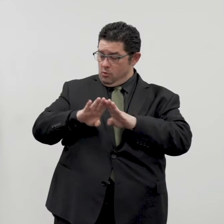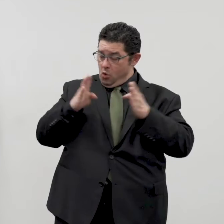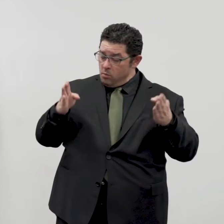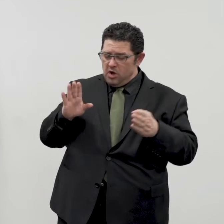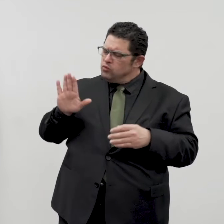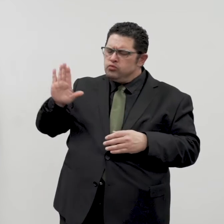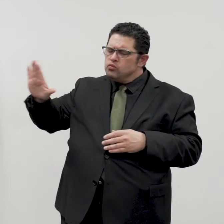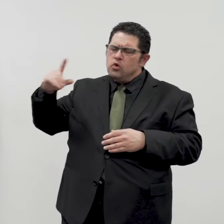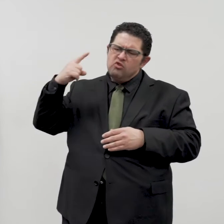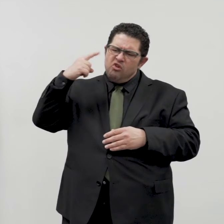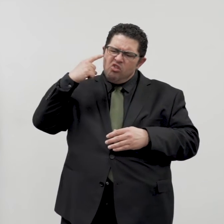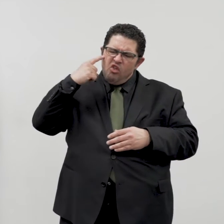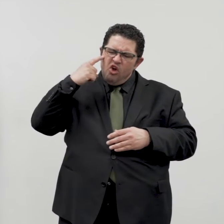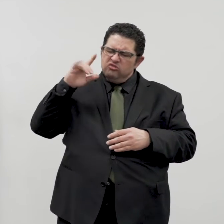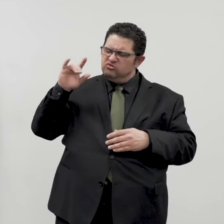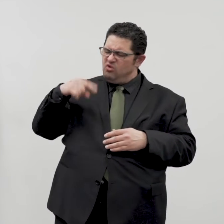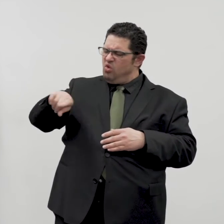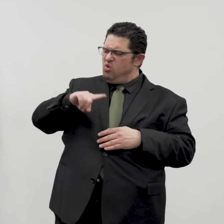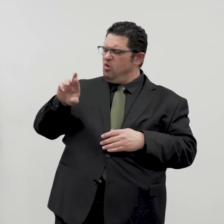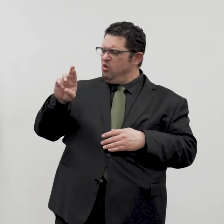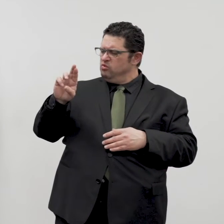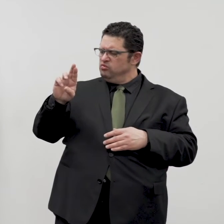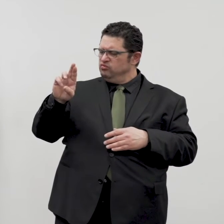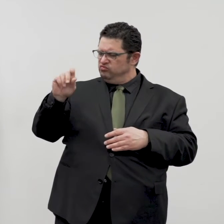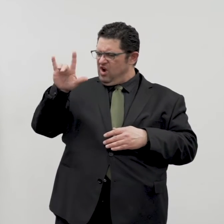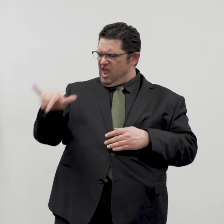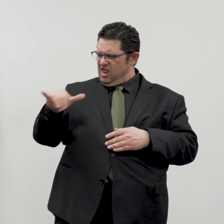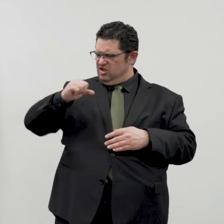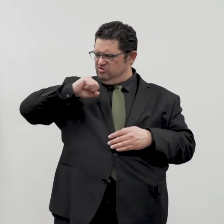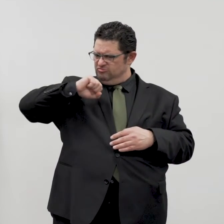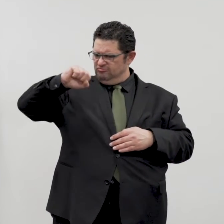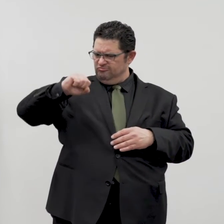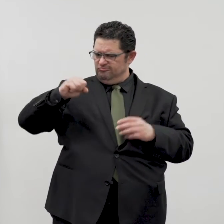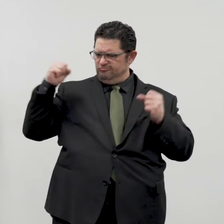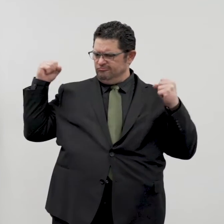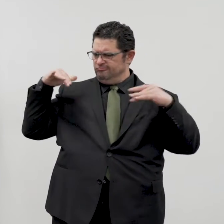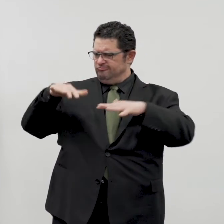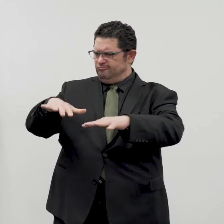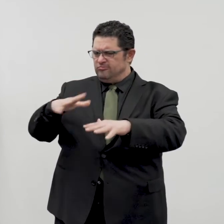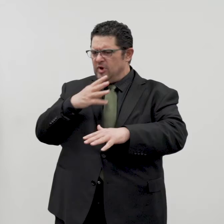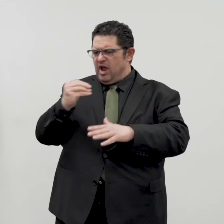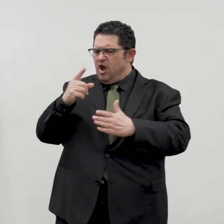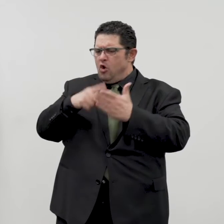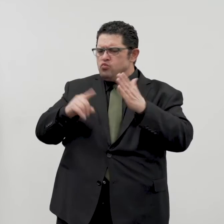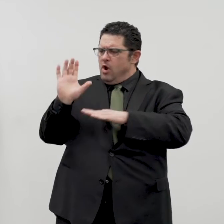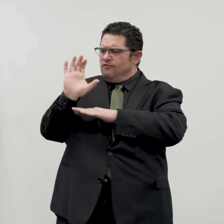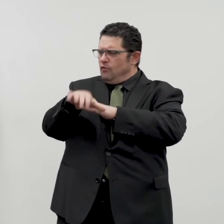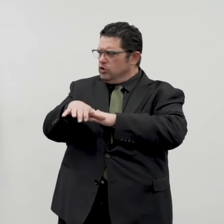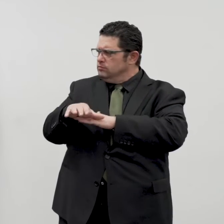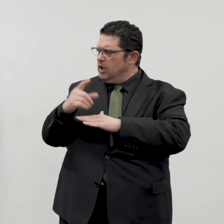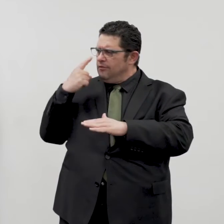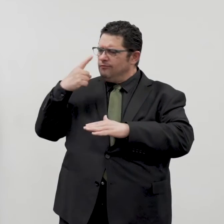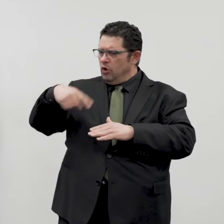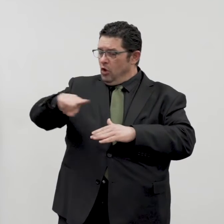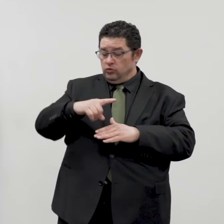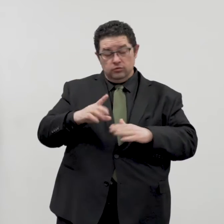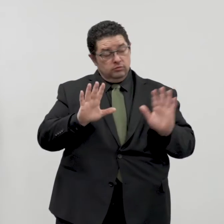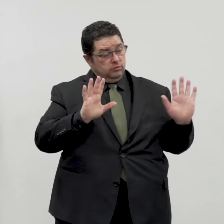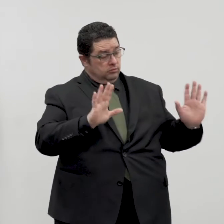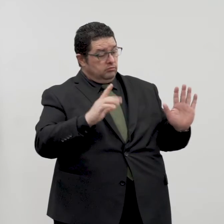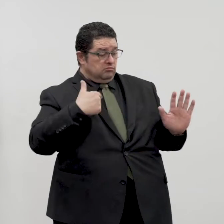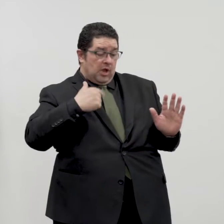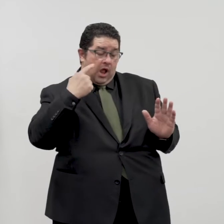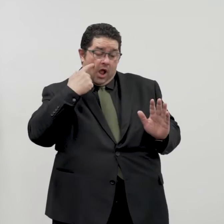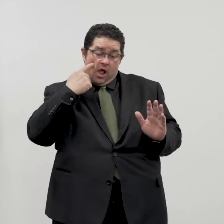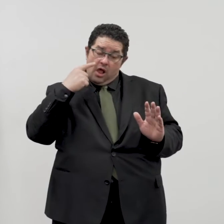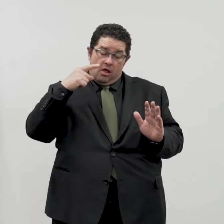What are your thoughts on these rallies, and what kind of enforcement, if any, will there be at these rallies? Well, I think first of all, we have to recognize that this is